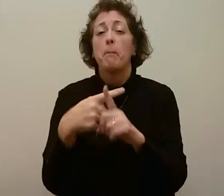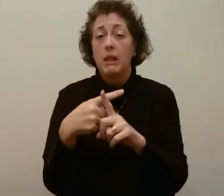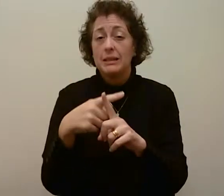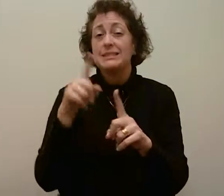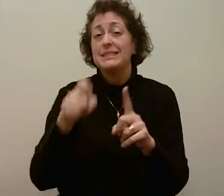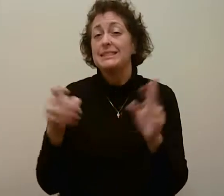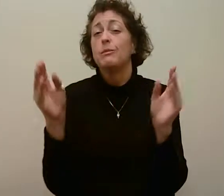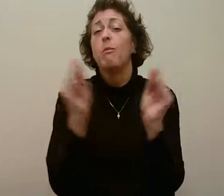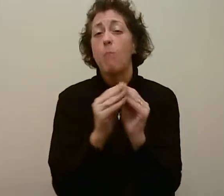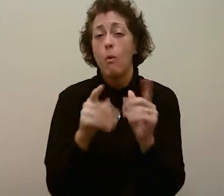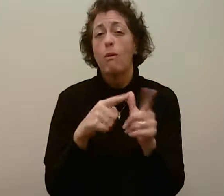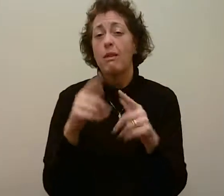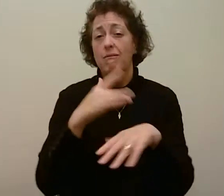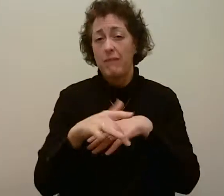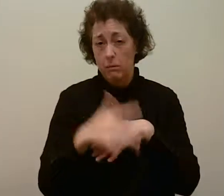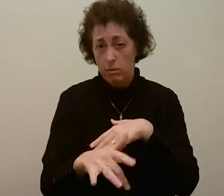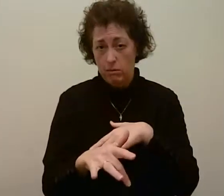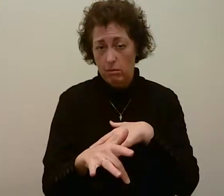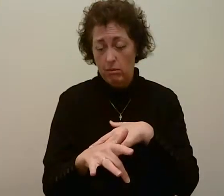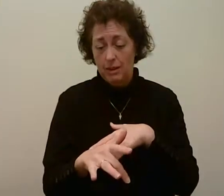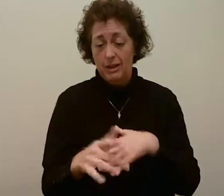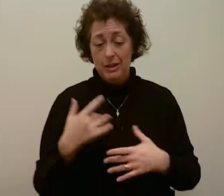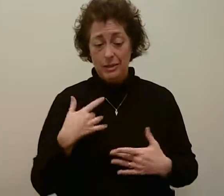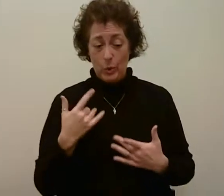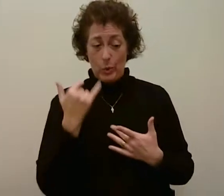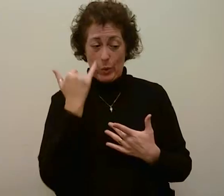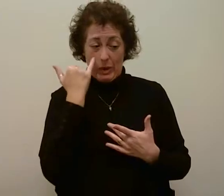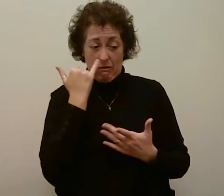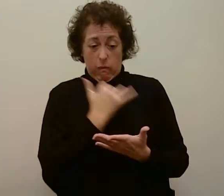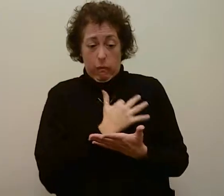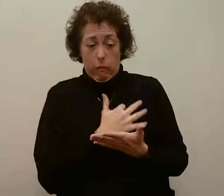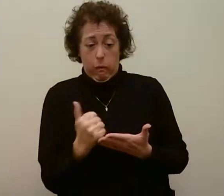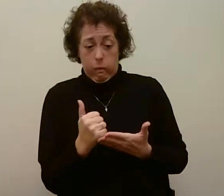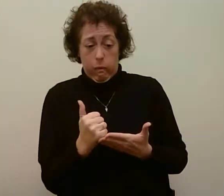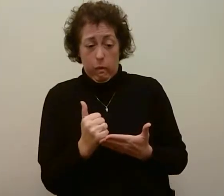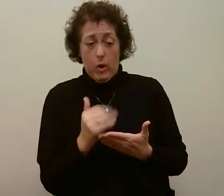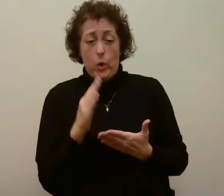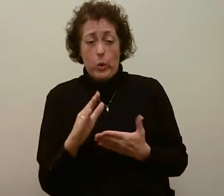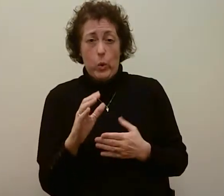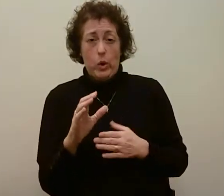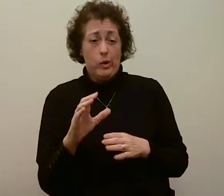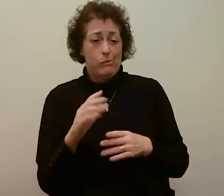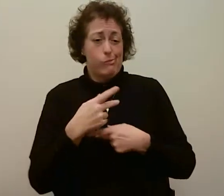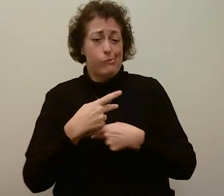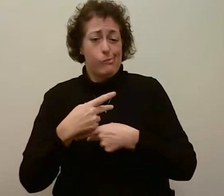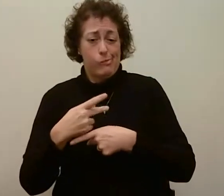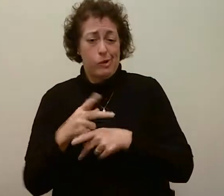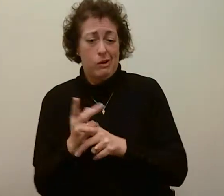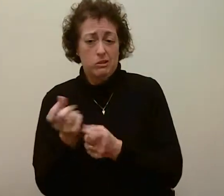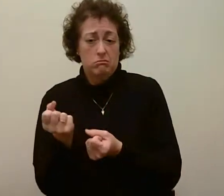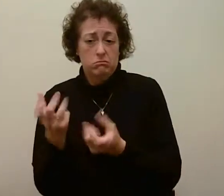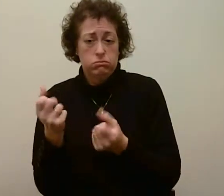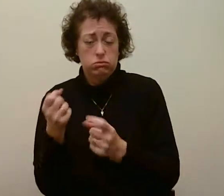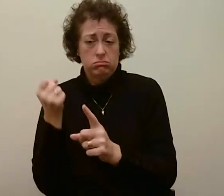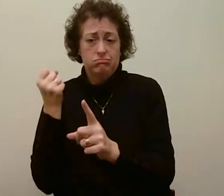So when that happens, your performance, your product ends up deteriorating. It is impacted by the